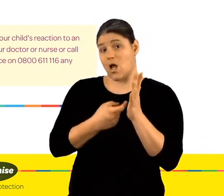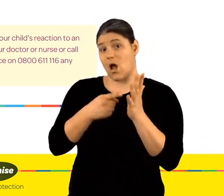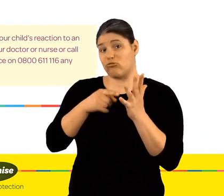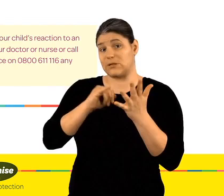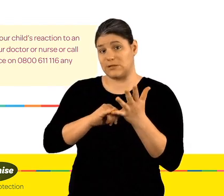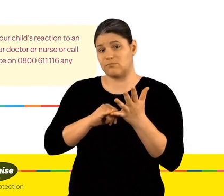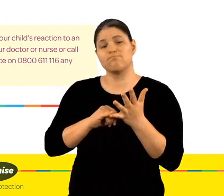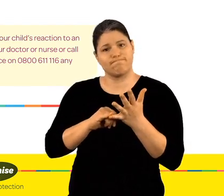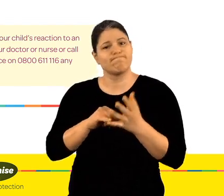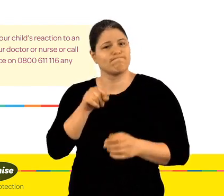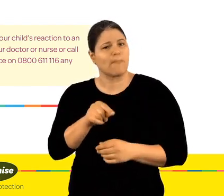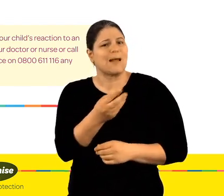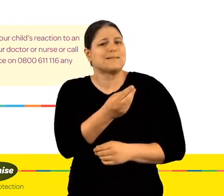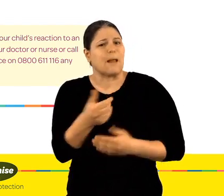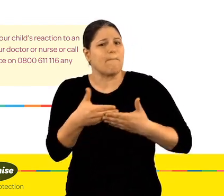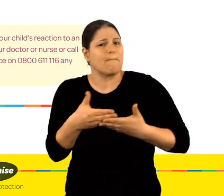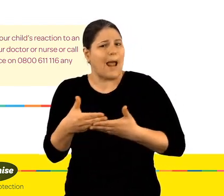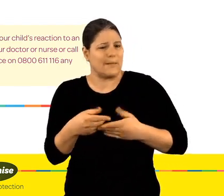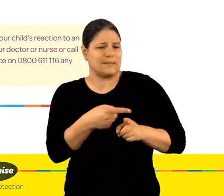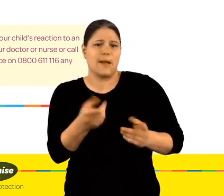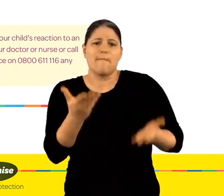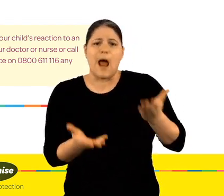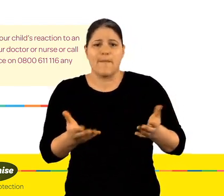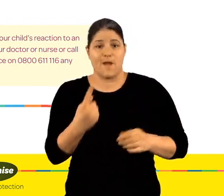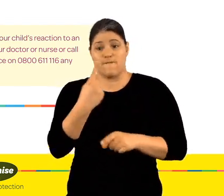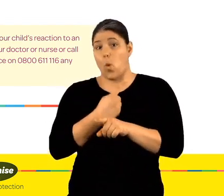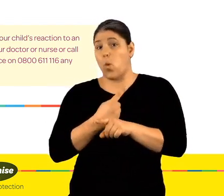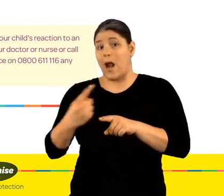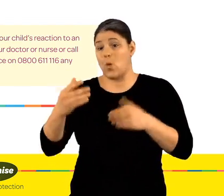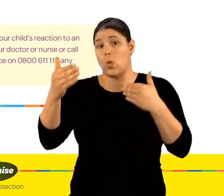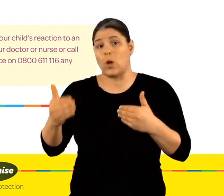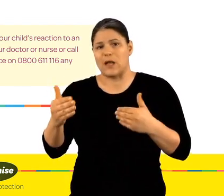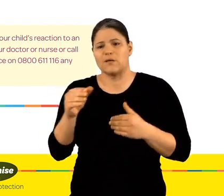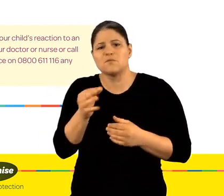This may be for up to a week after receiving the rotavirus vaccine.